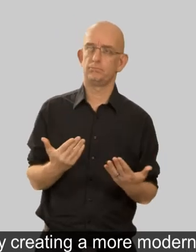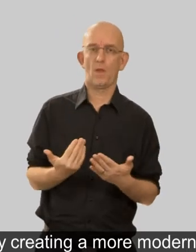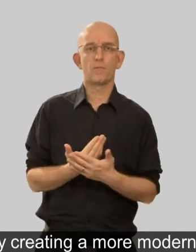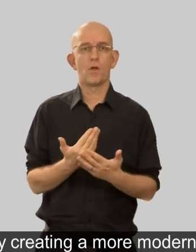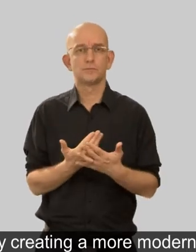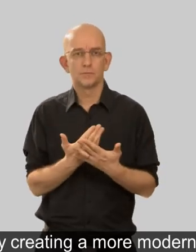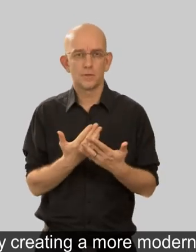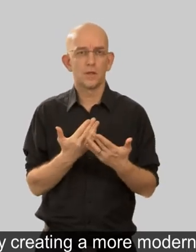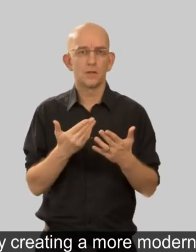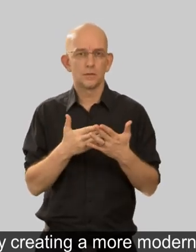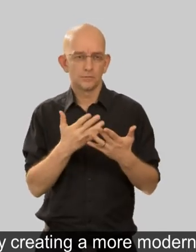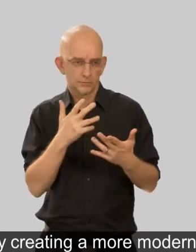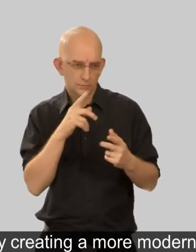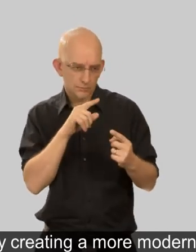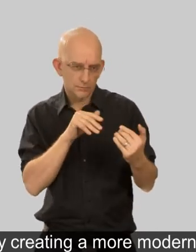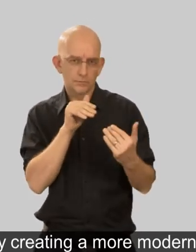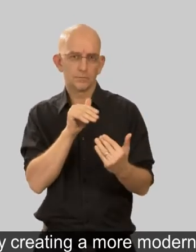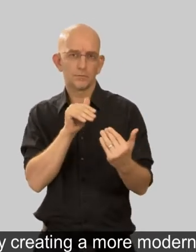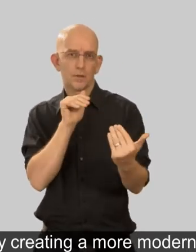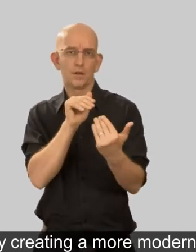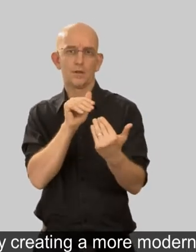modern and dynamic benefit that